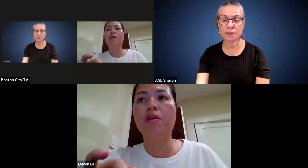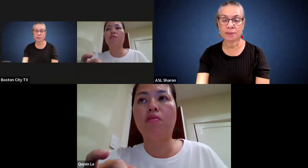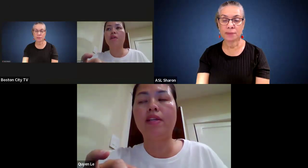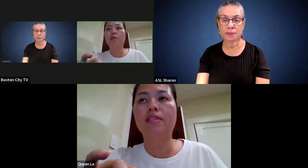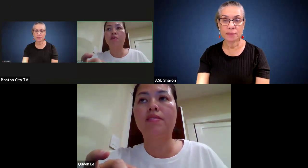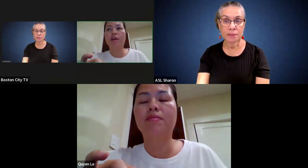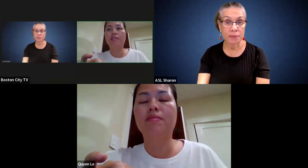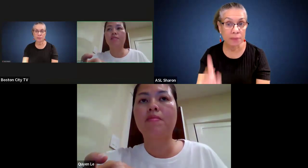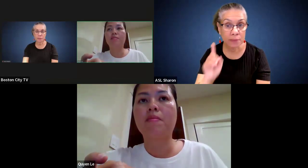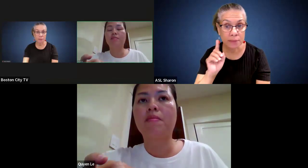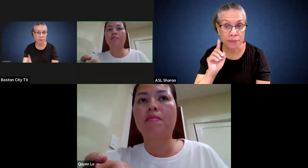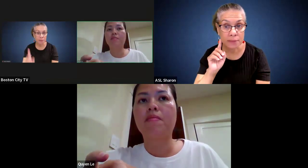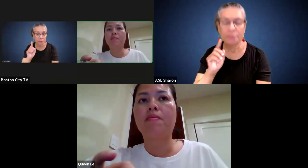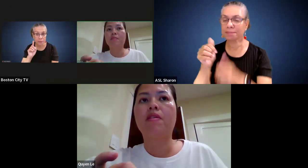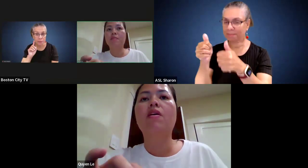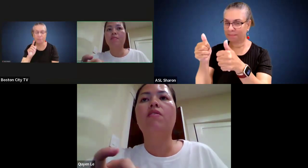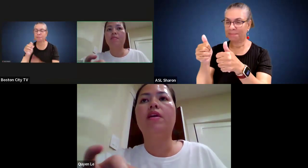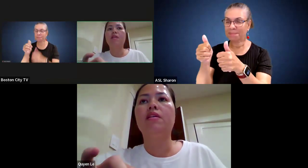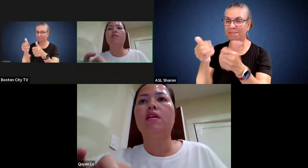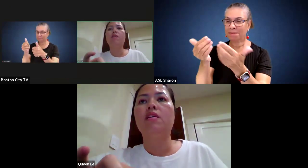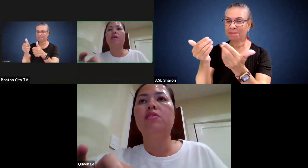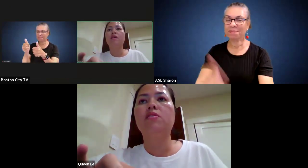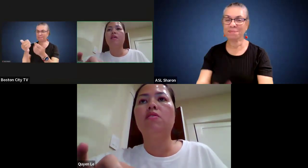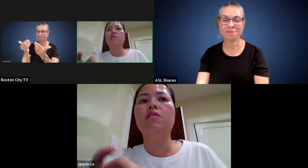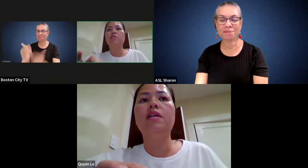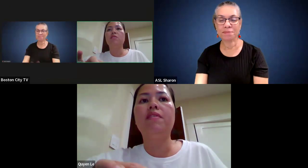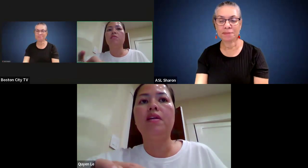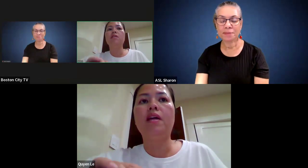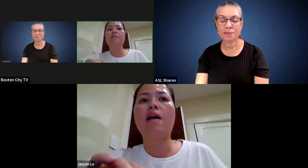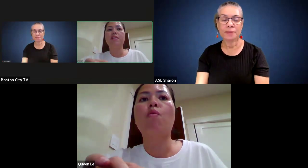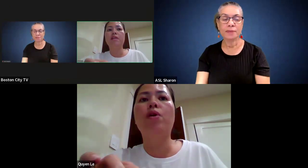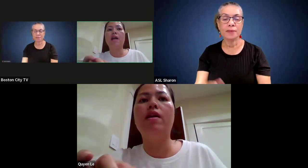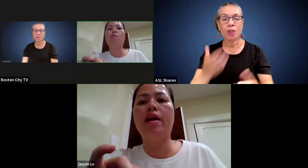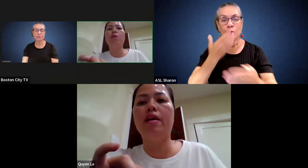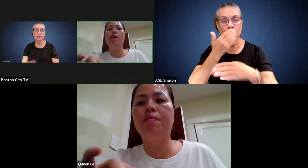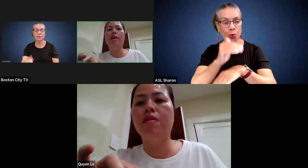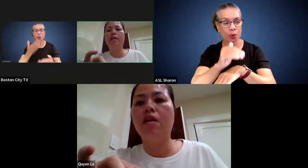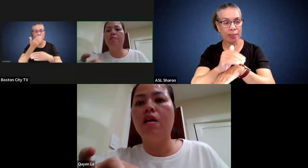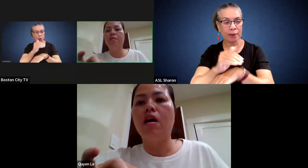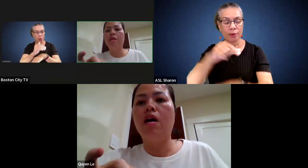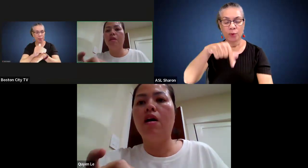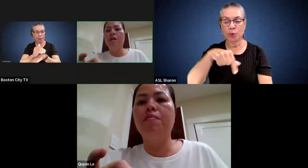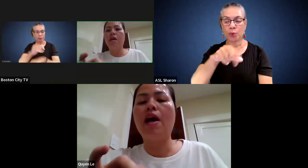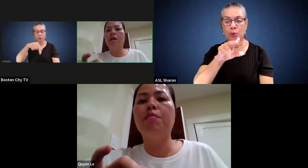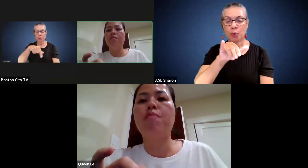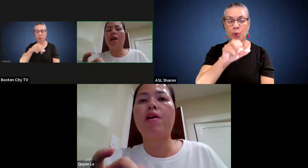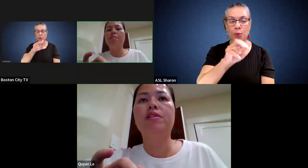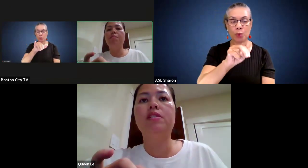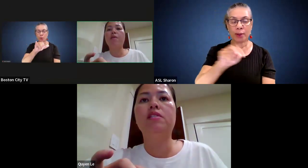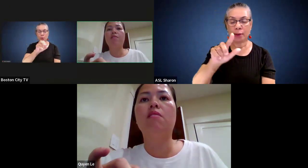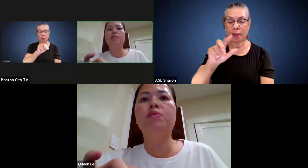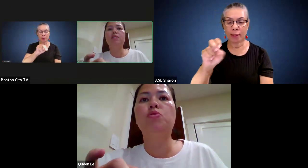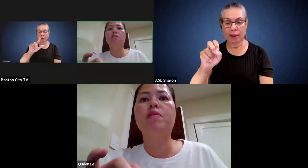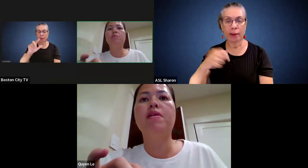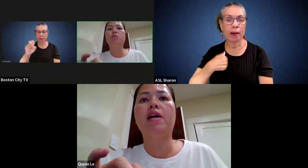Can you hear me all right? Yeah, we can hear you. Okay, so good evening. I'm Queen Lê. I'm a